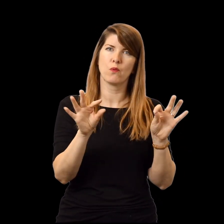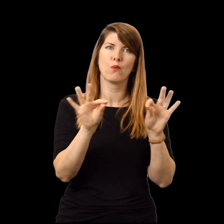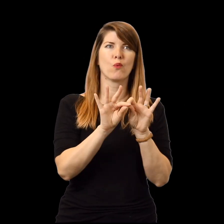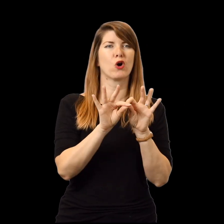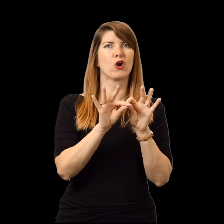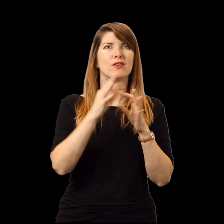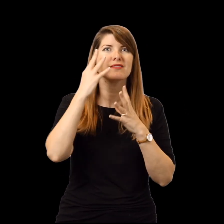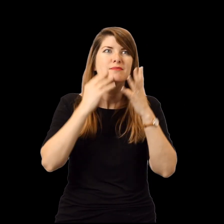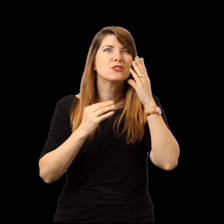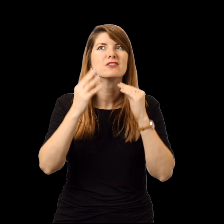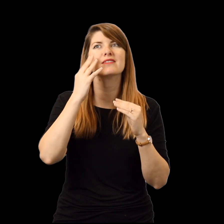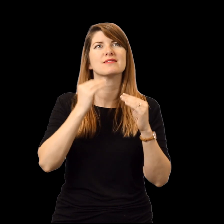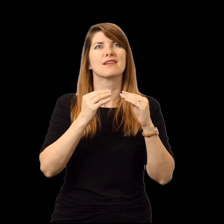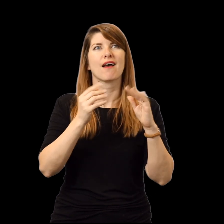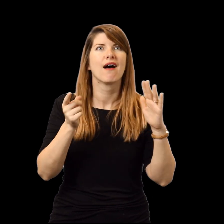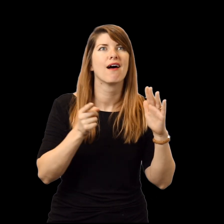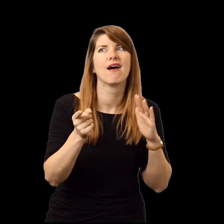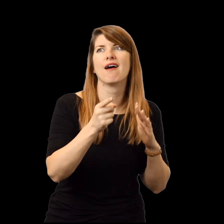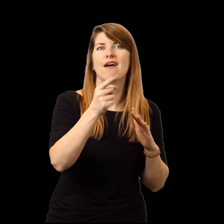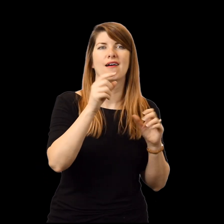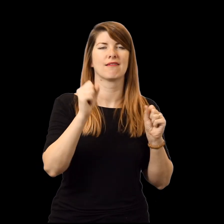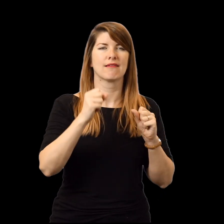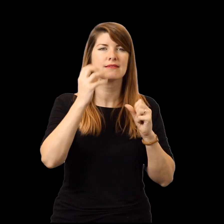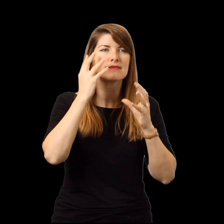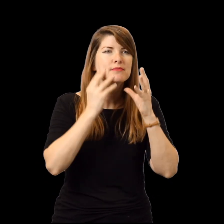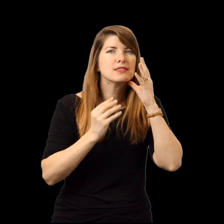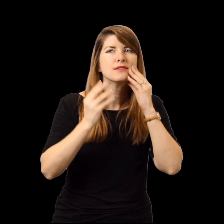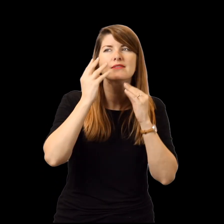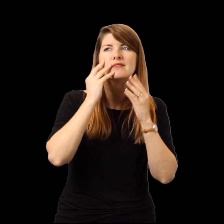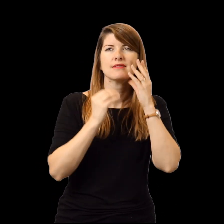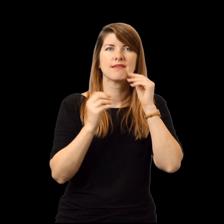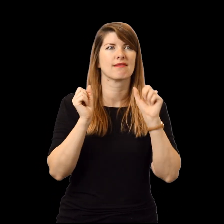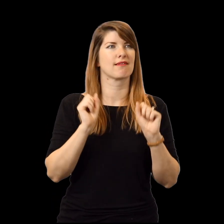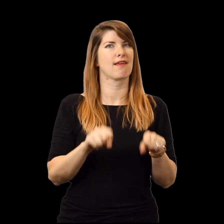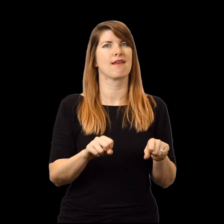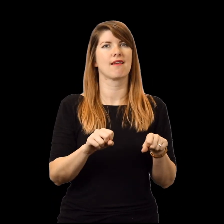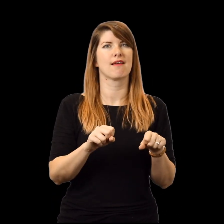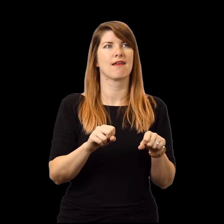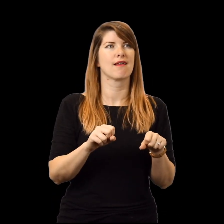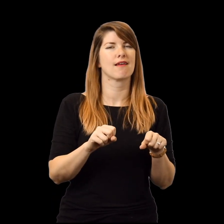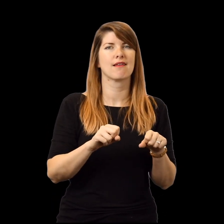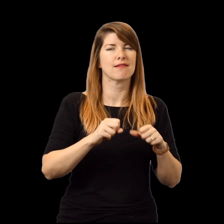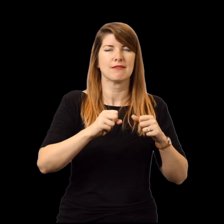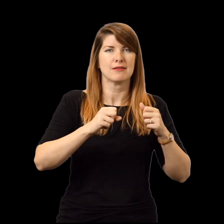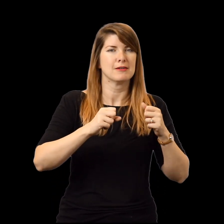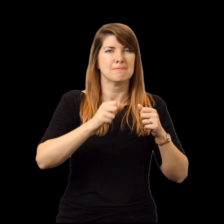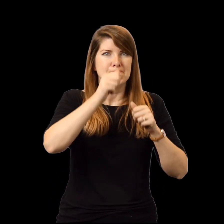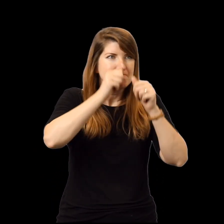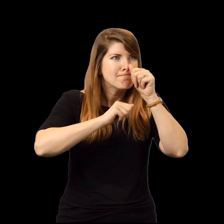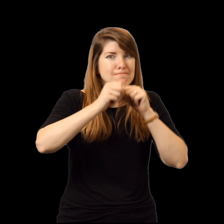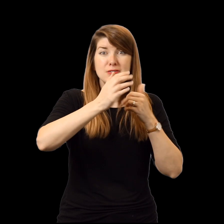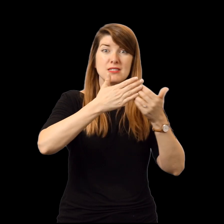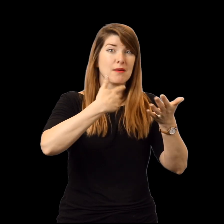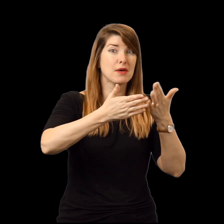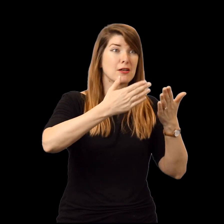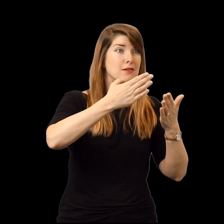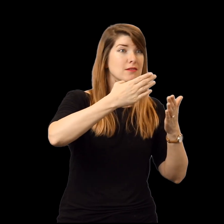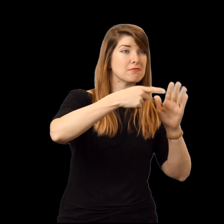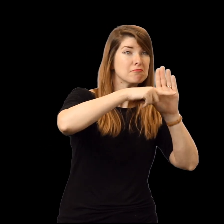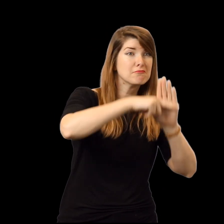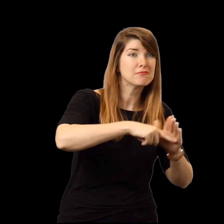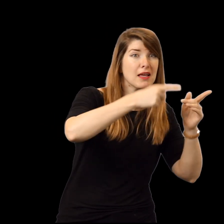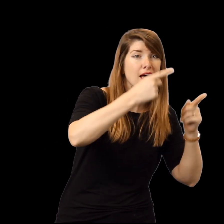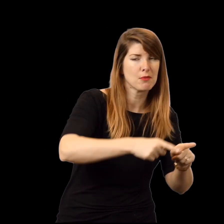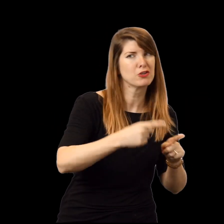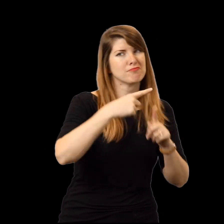place worth venturing out in, and that I can have experiences, and I can, even if bad things happen, good things